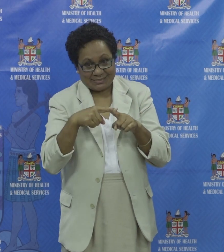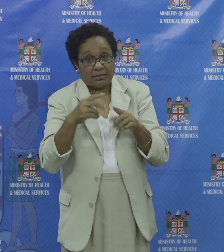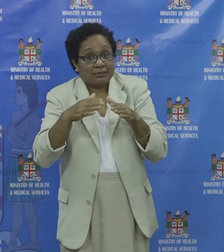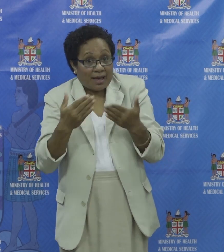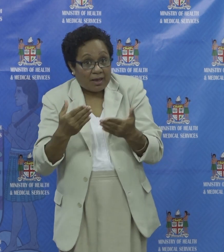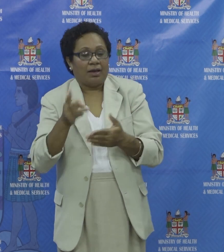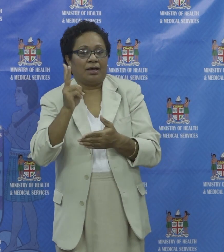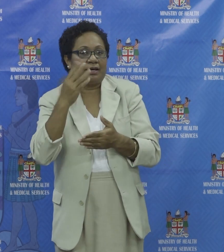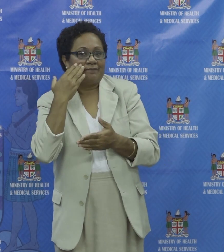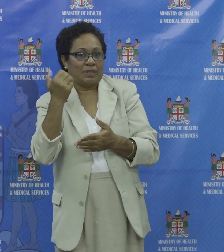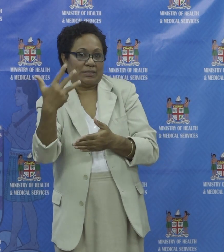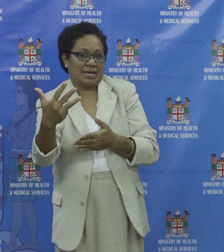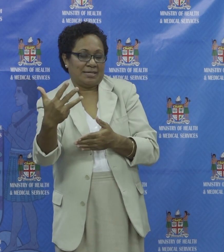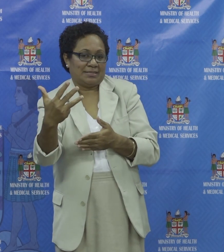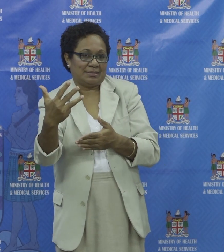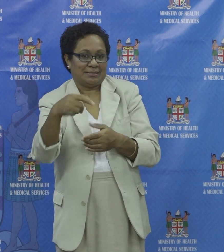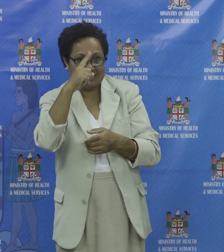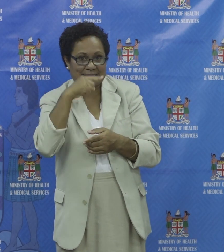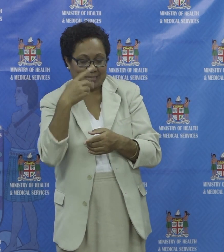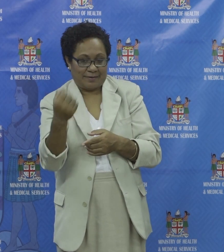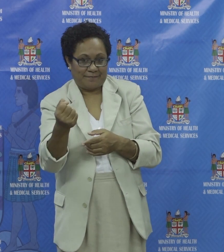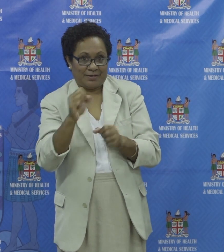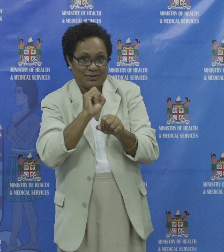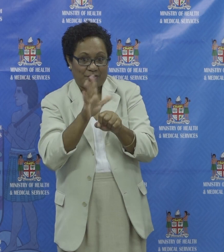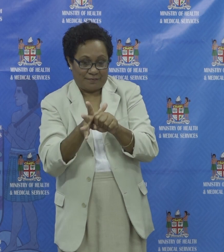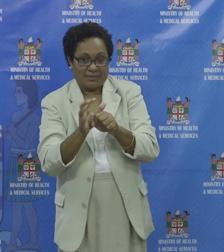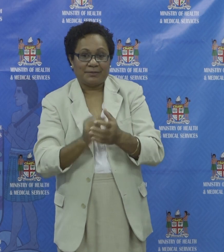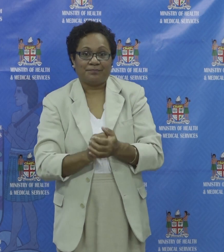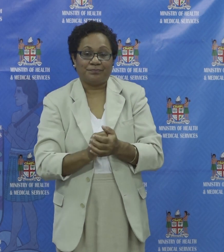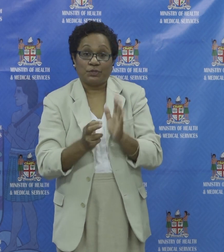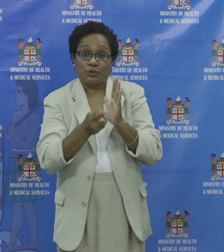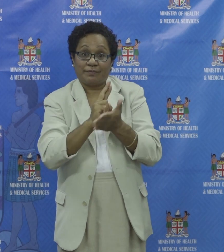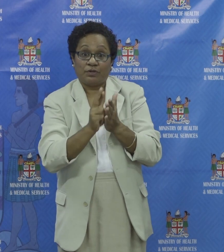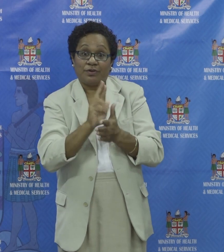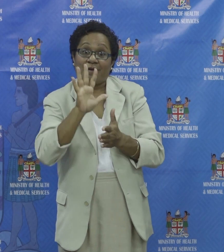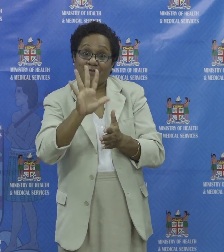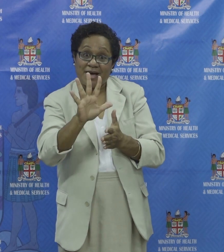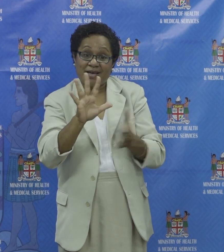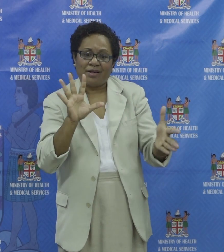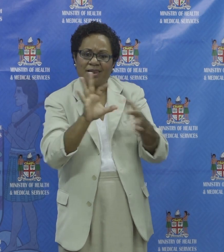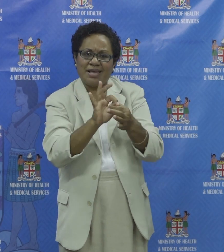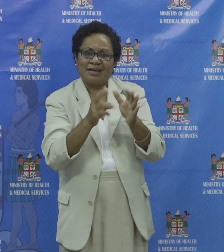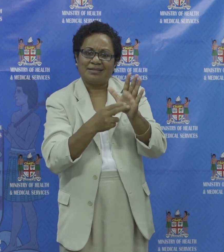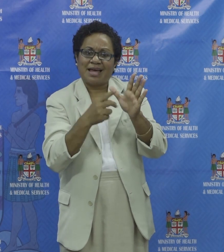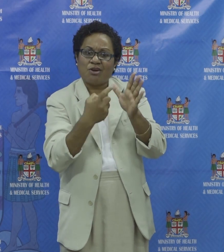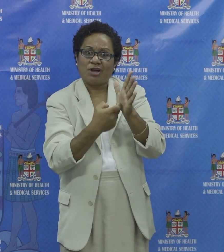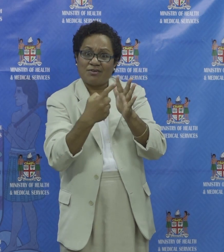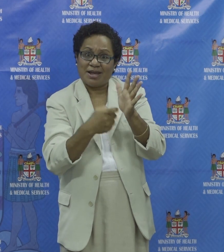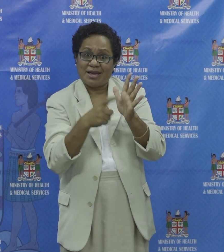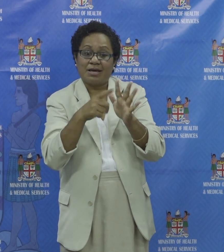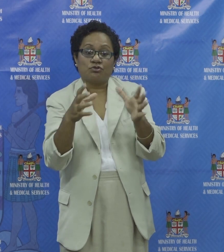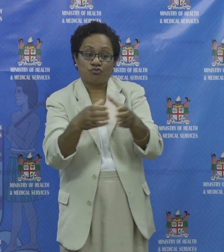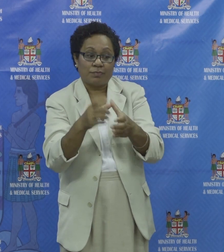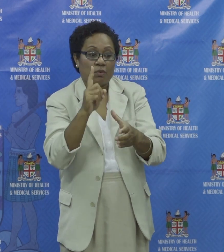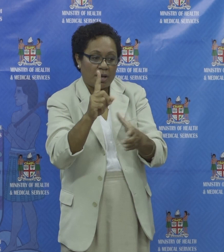reporting 9 new cases this evening. Just to recap, 5 of the cases are linked to the Navosai Narere cluster, 1 to the